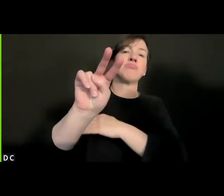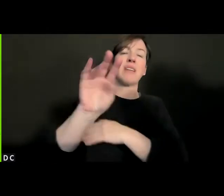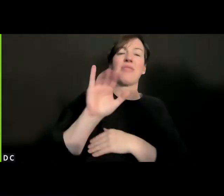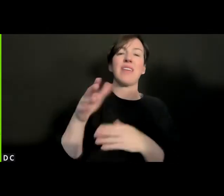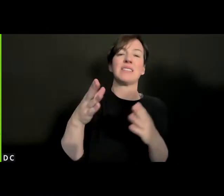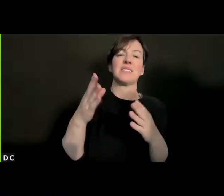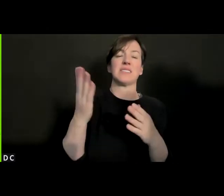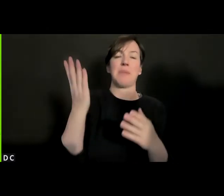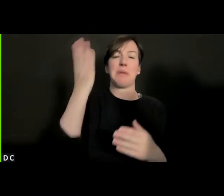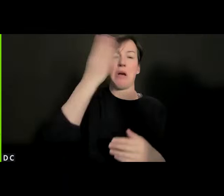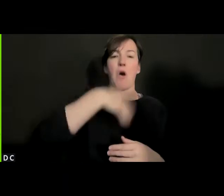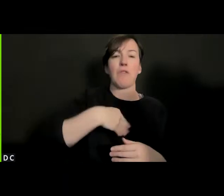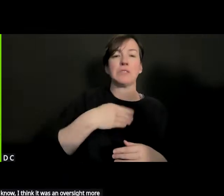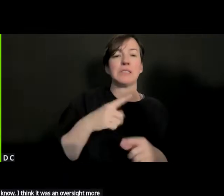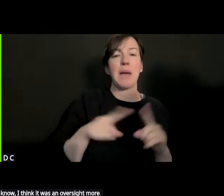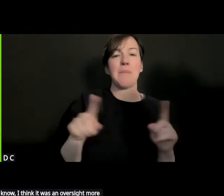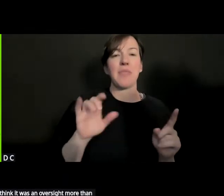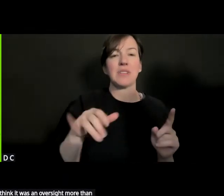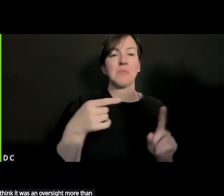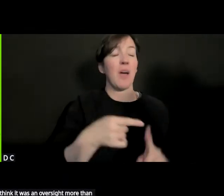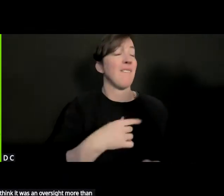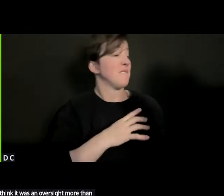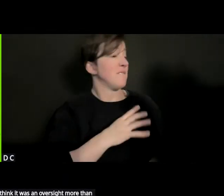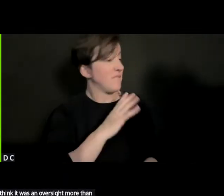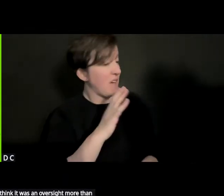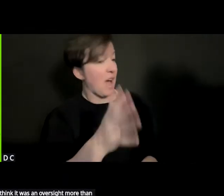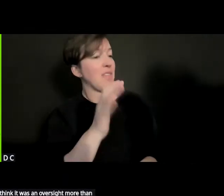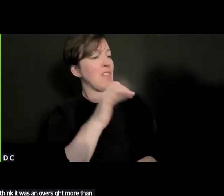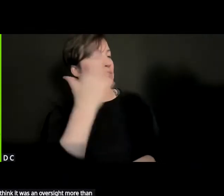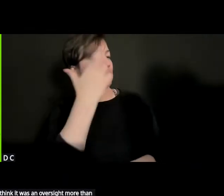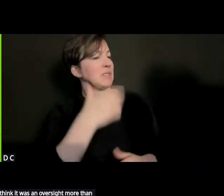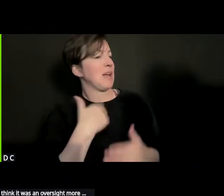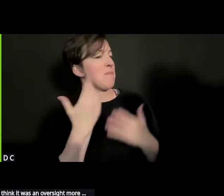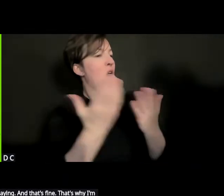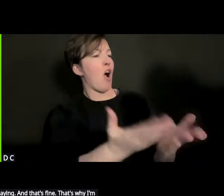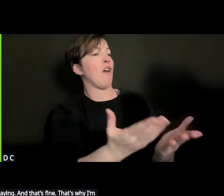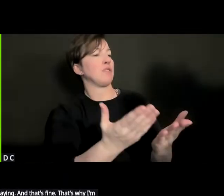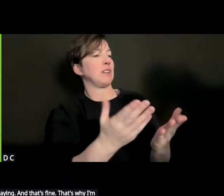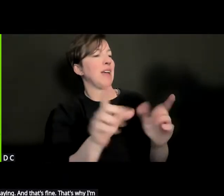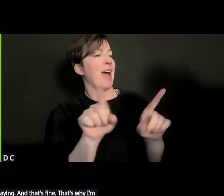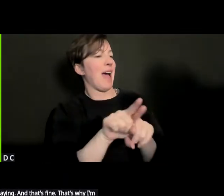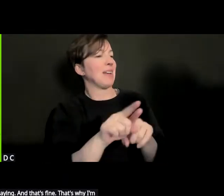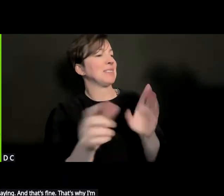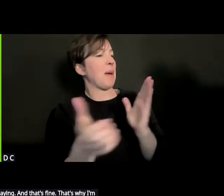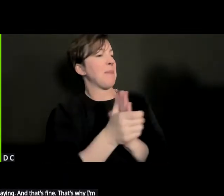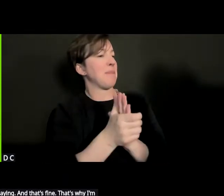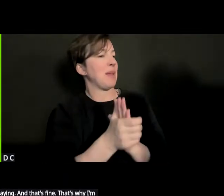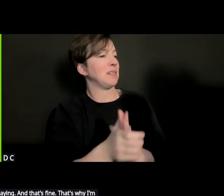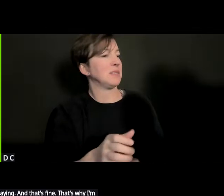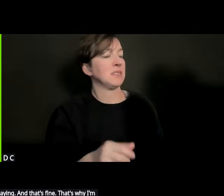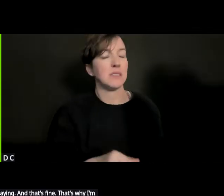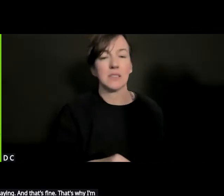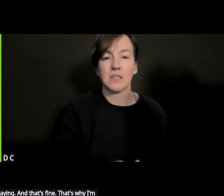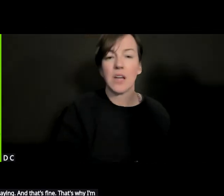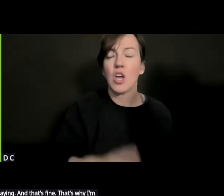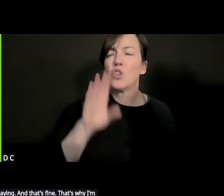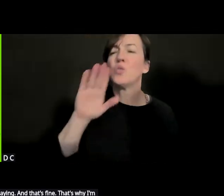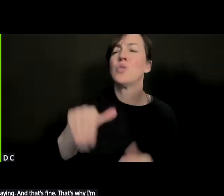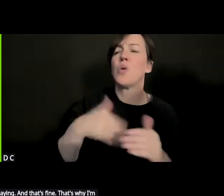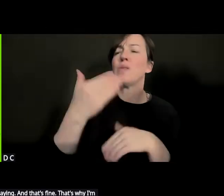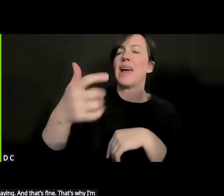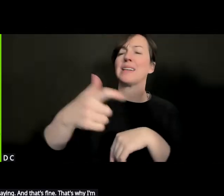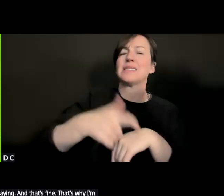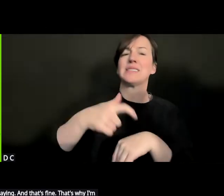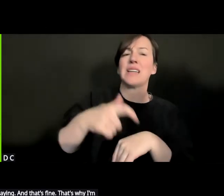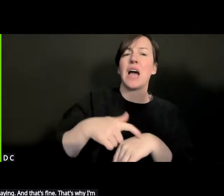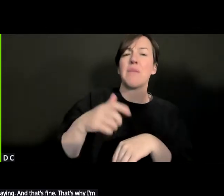more than anything else. That's all what I was saying. And that's fine. That's why I'm offering it as an amendment at this But I hear time. what You yeah, I know, hear the it. next time I call this, I